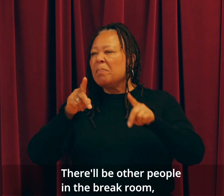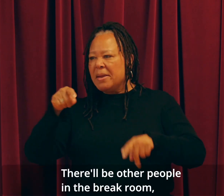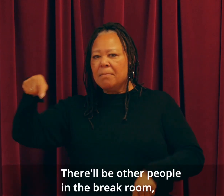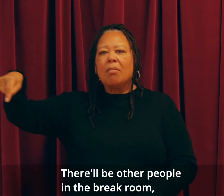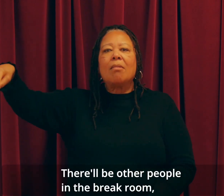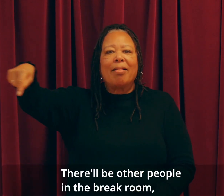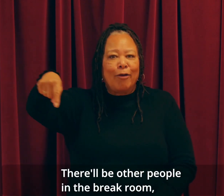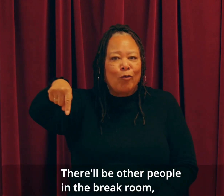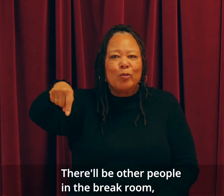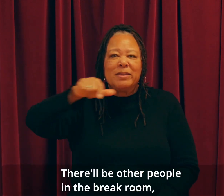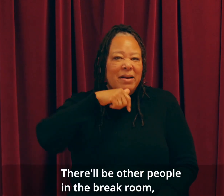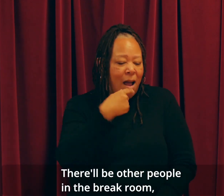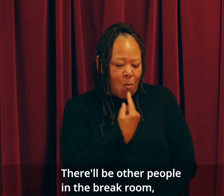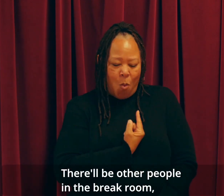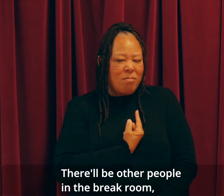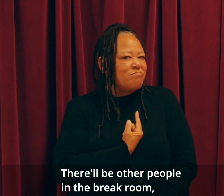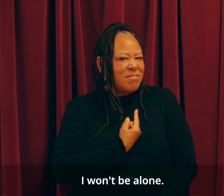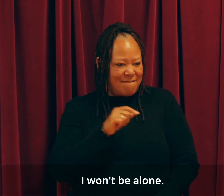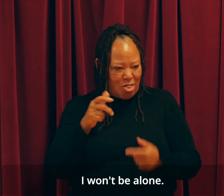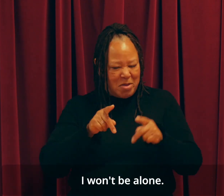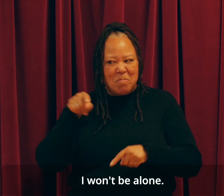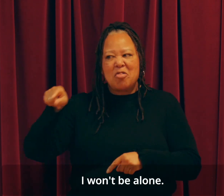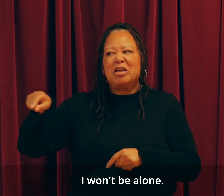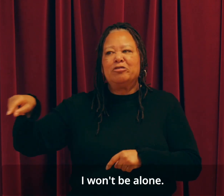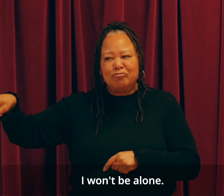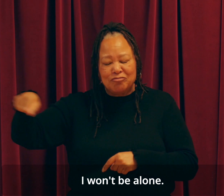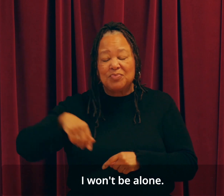There will be other people in the break room. I won't be alone.